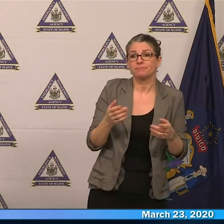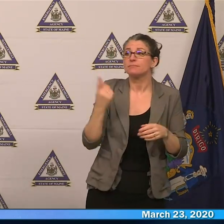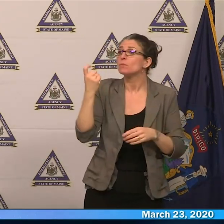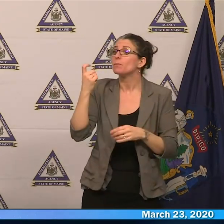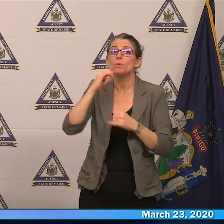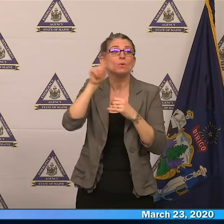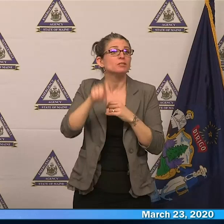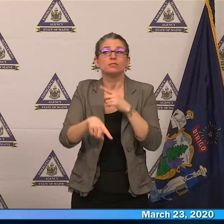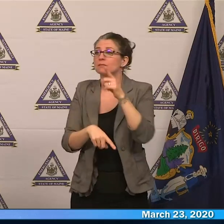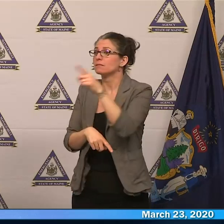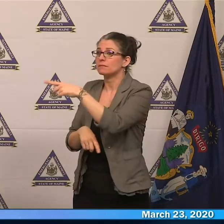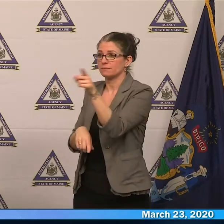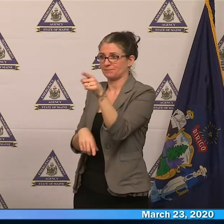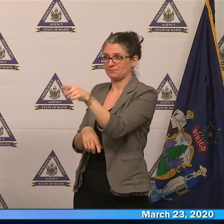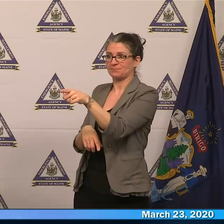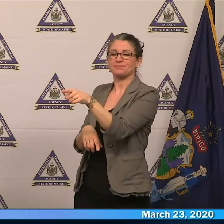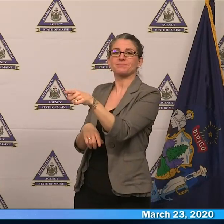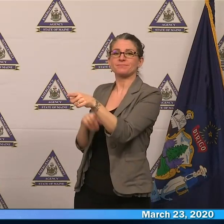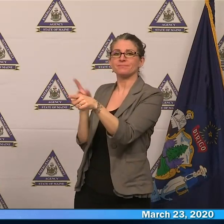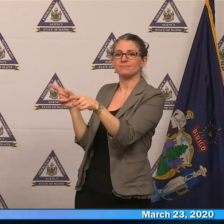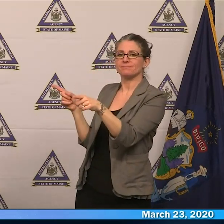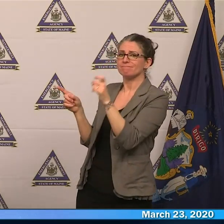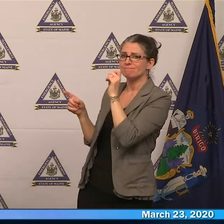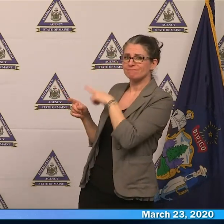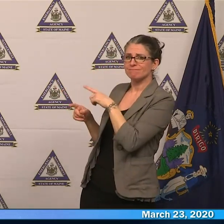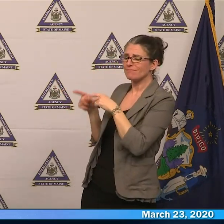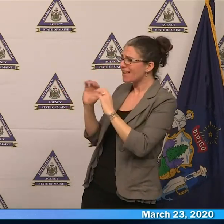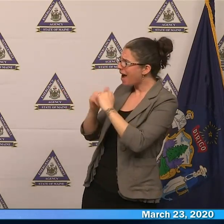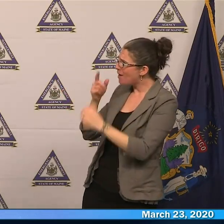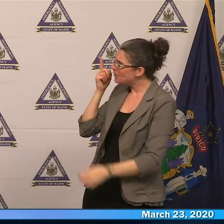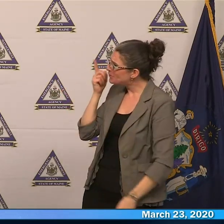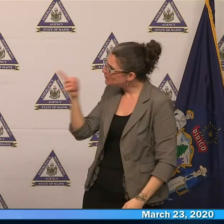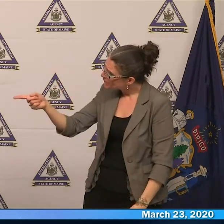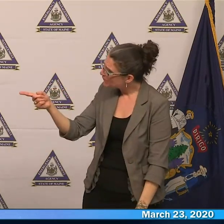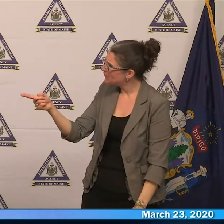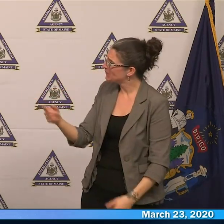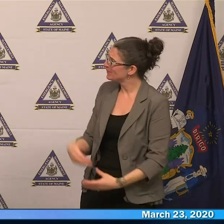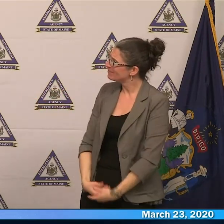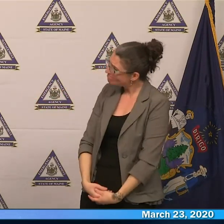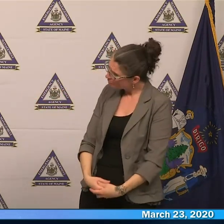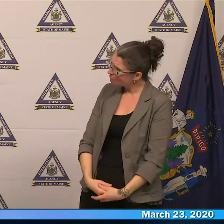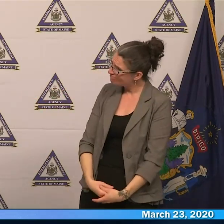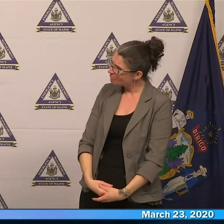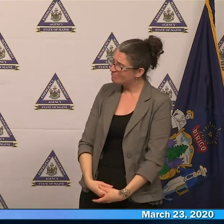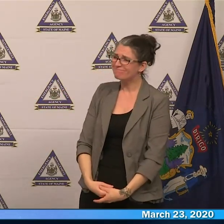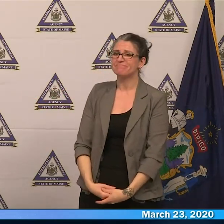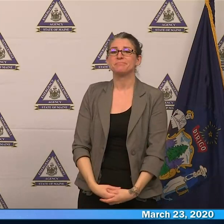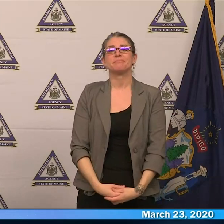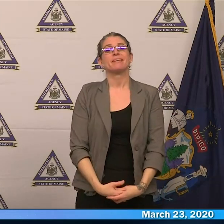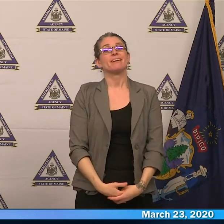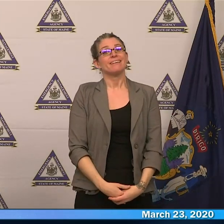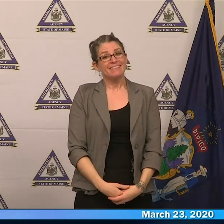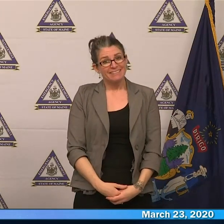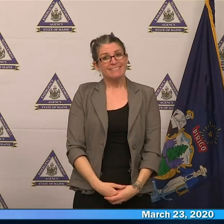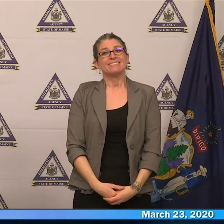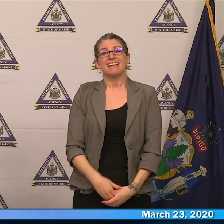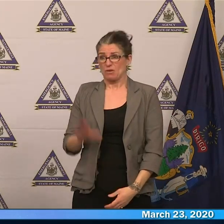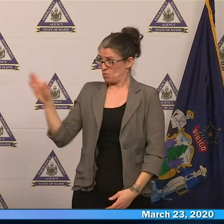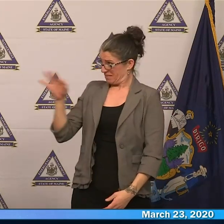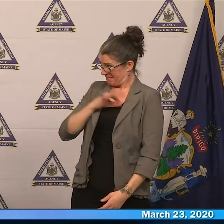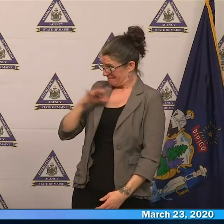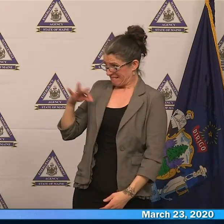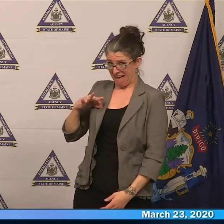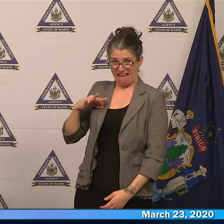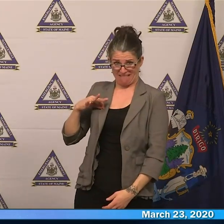All right, last question. How are you doing and your staff? Well, the question is how's the team